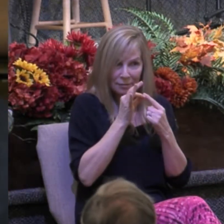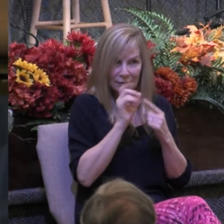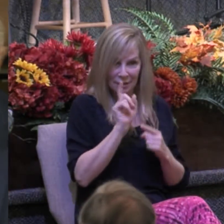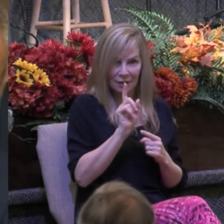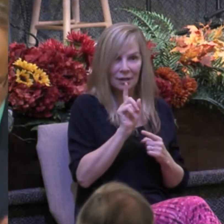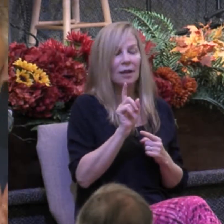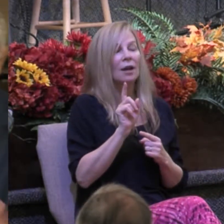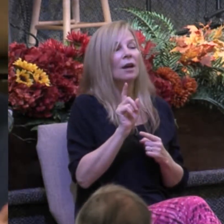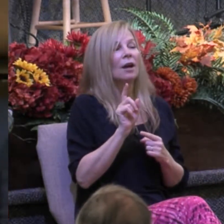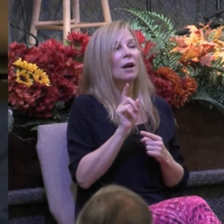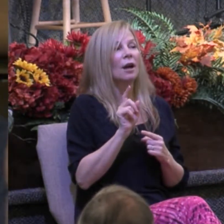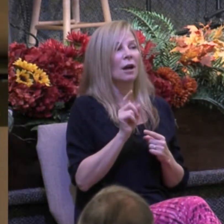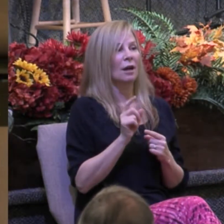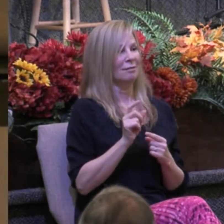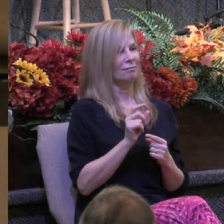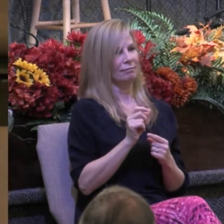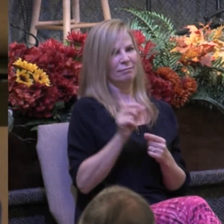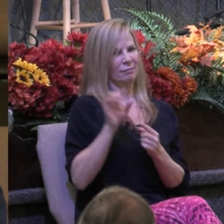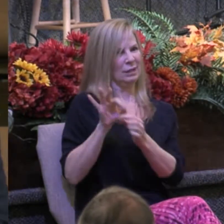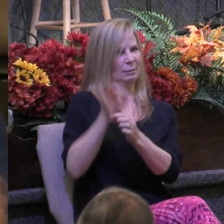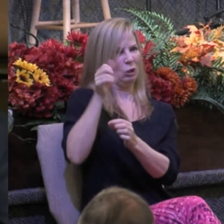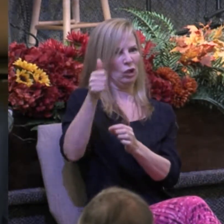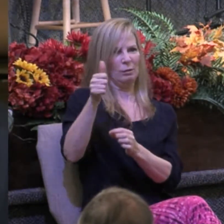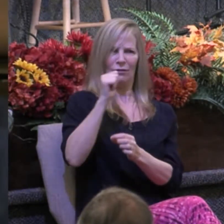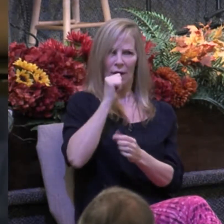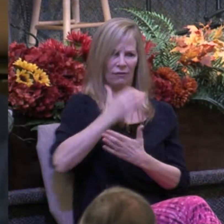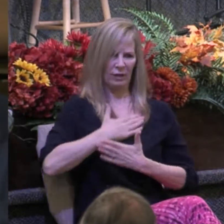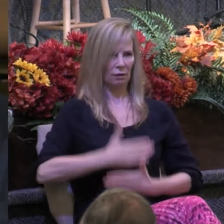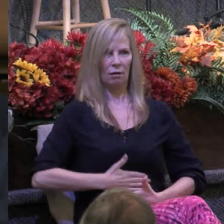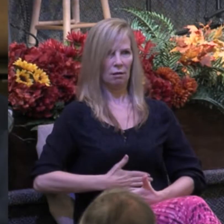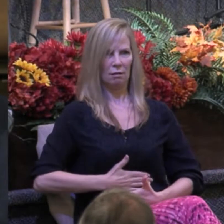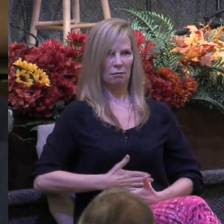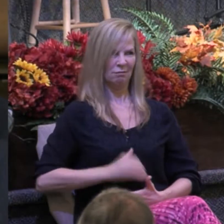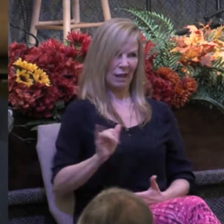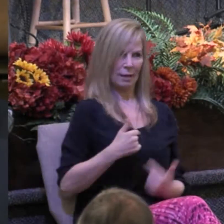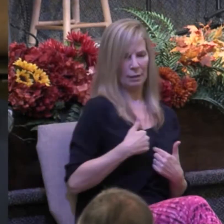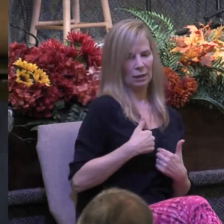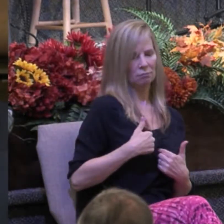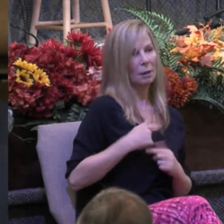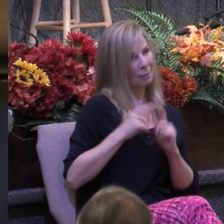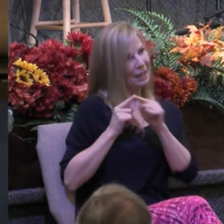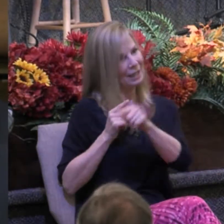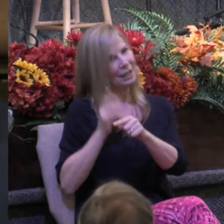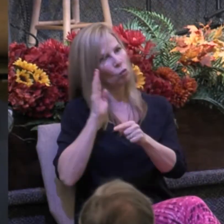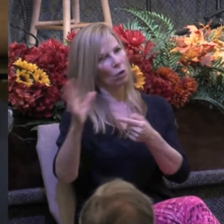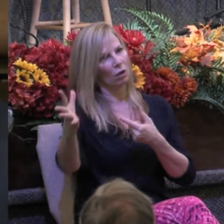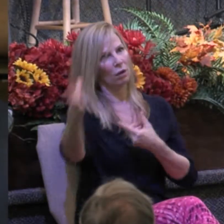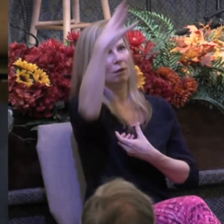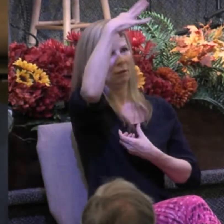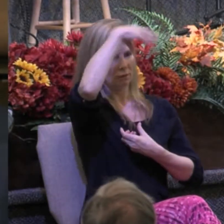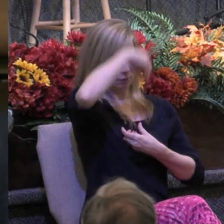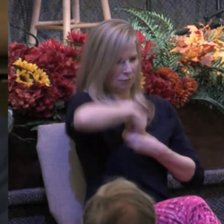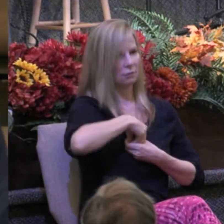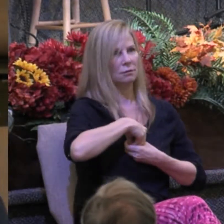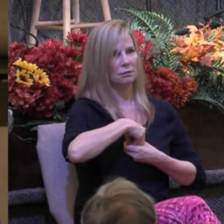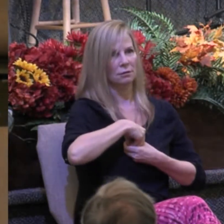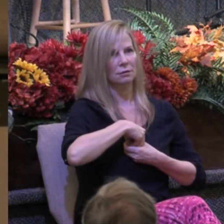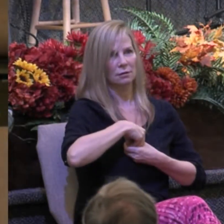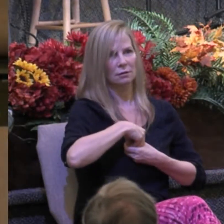except instead of being in a physical form as he was, the Spirit will dwell in them in his spirit